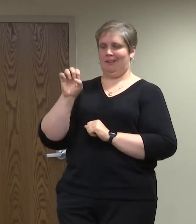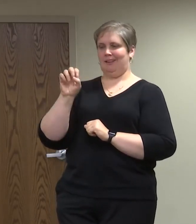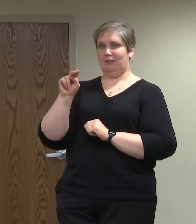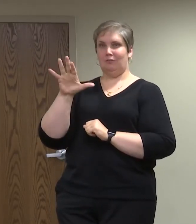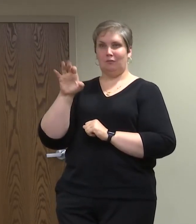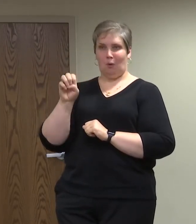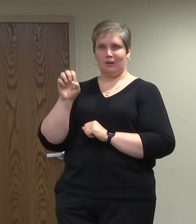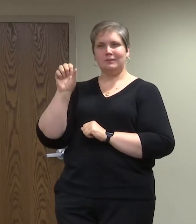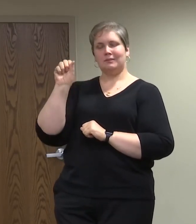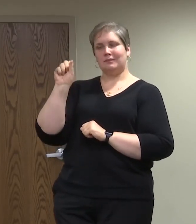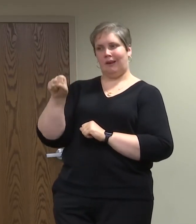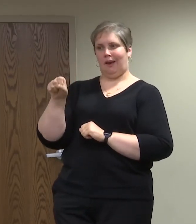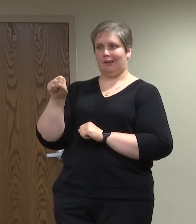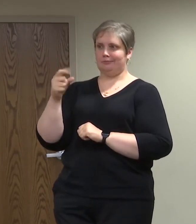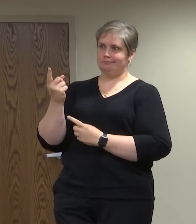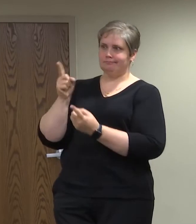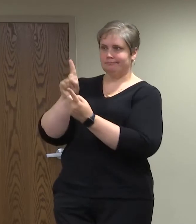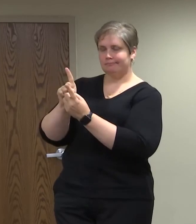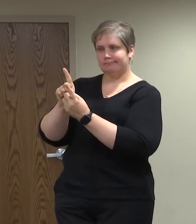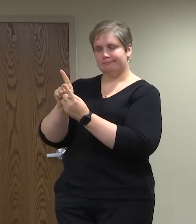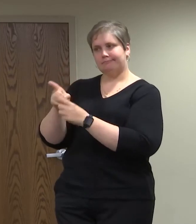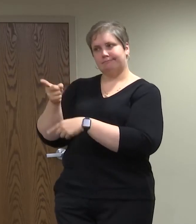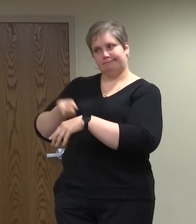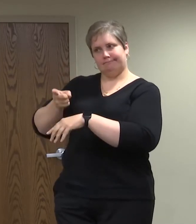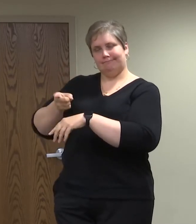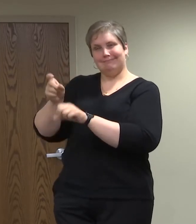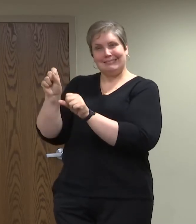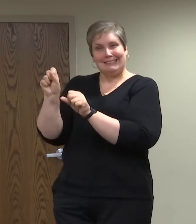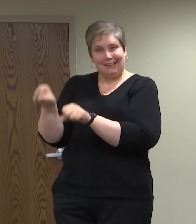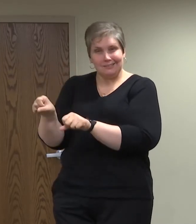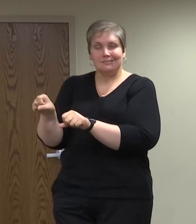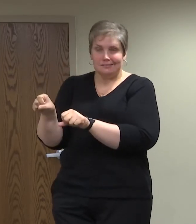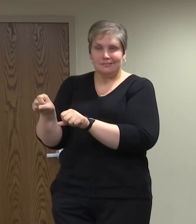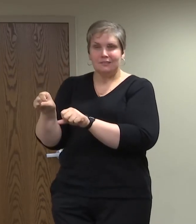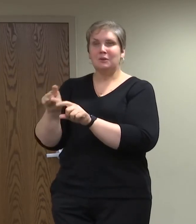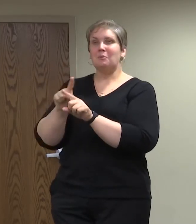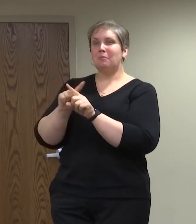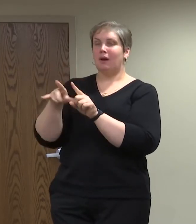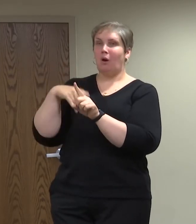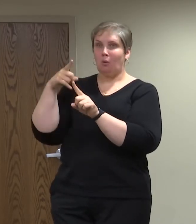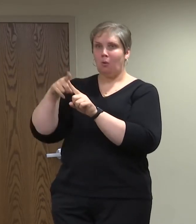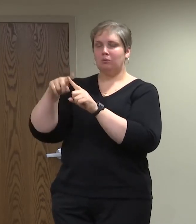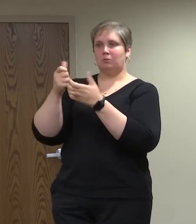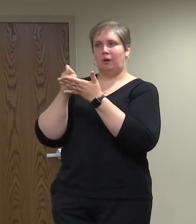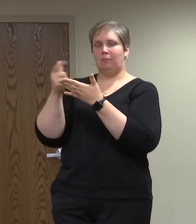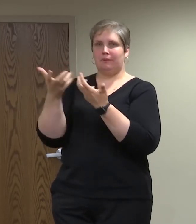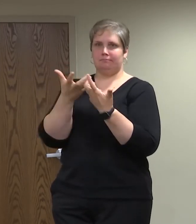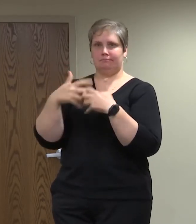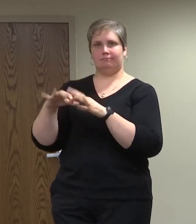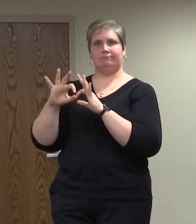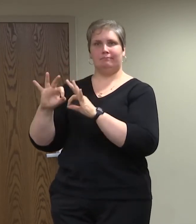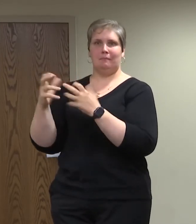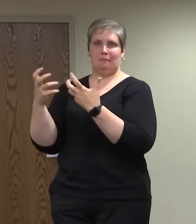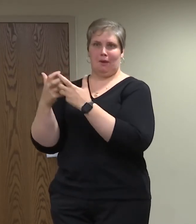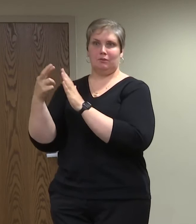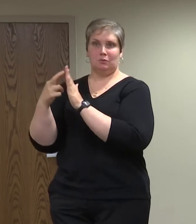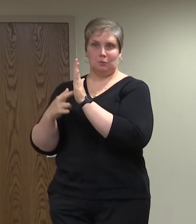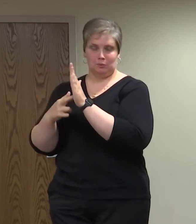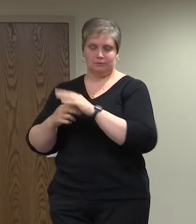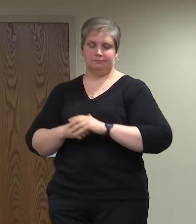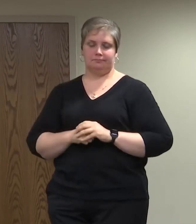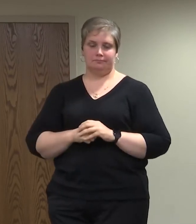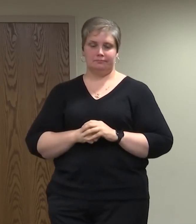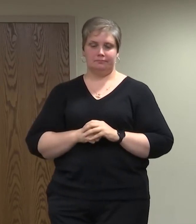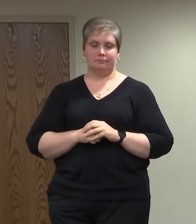need to be using our collective influence on these businesses and entities as they move forward. So today, the number of new cases